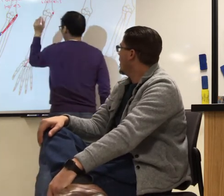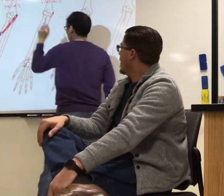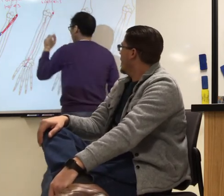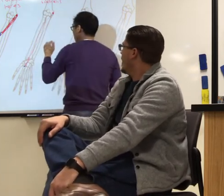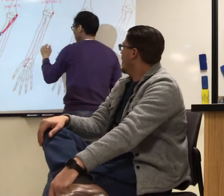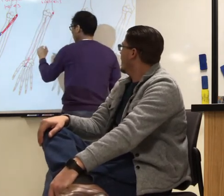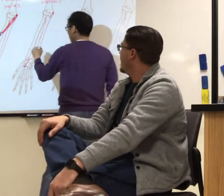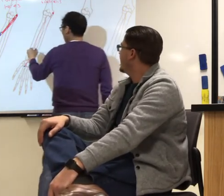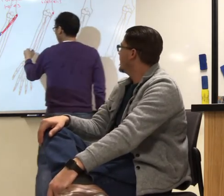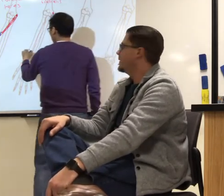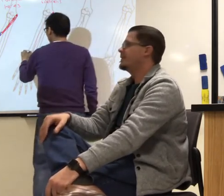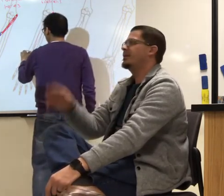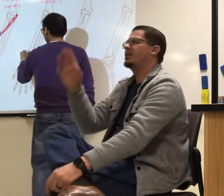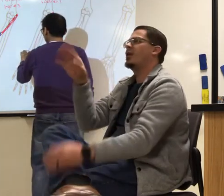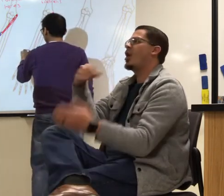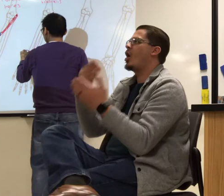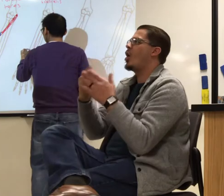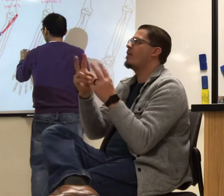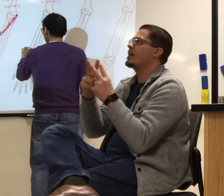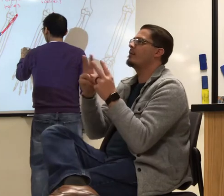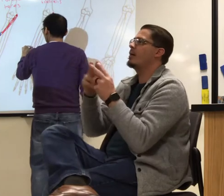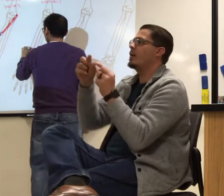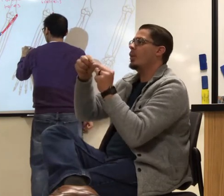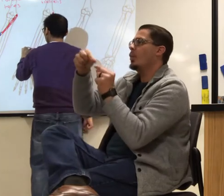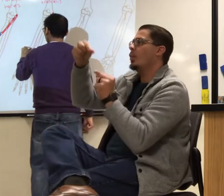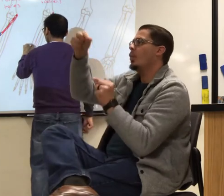These are all very slender muscles.